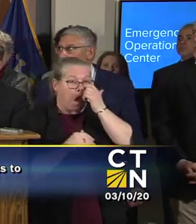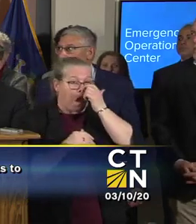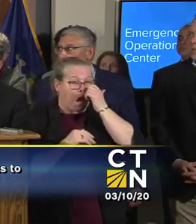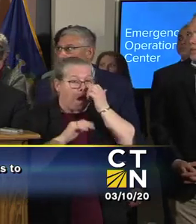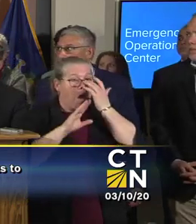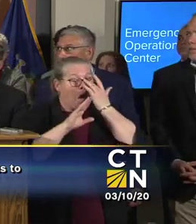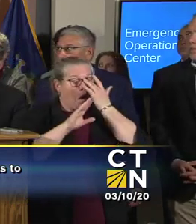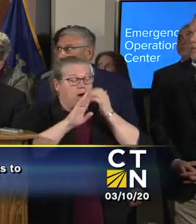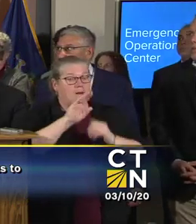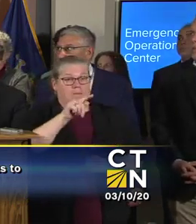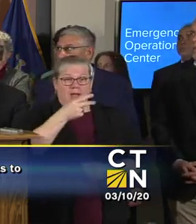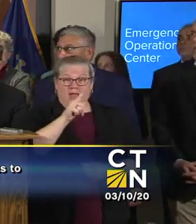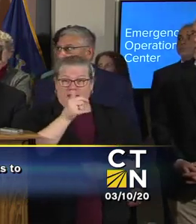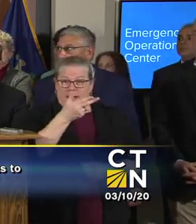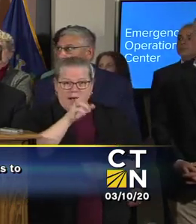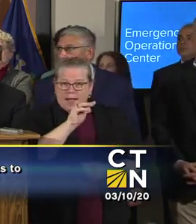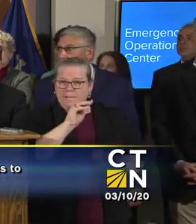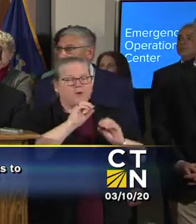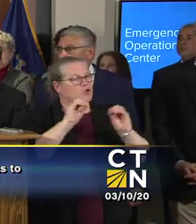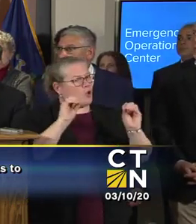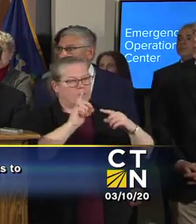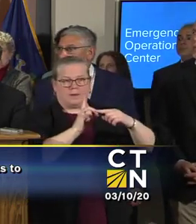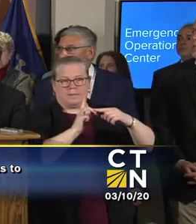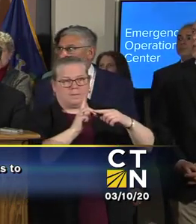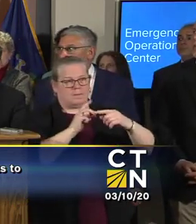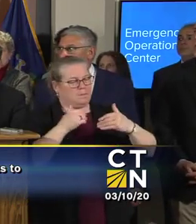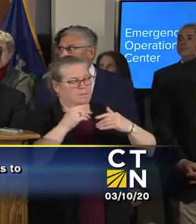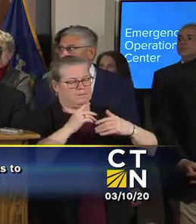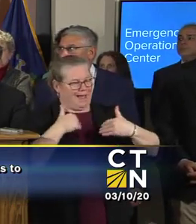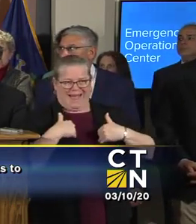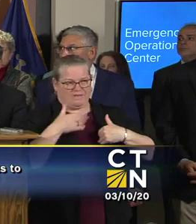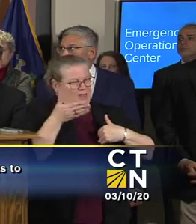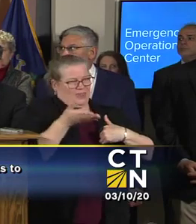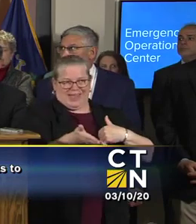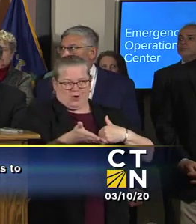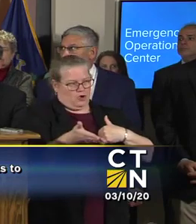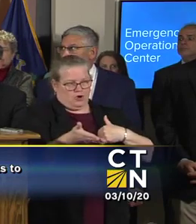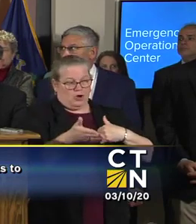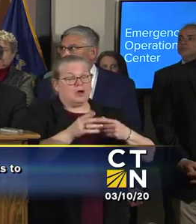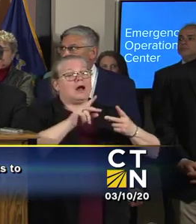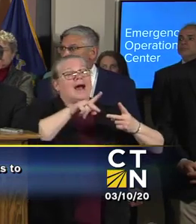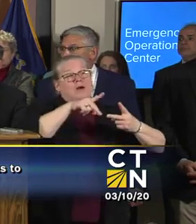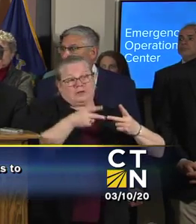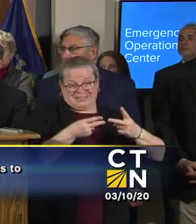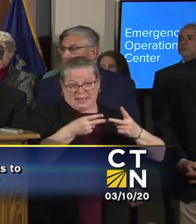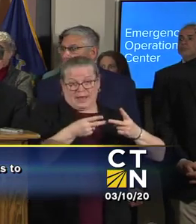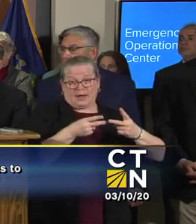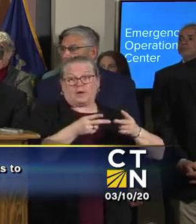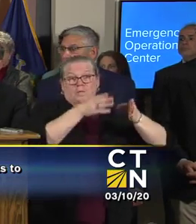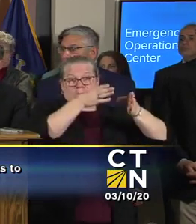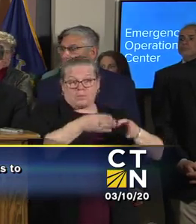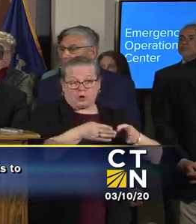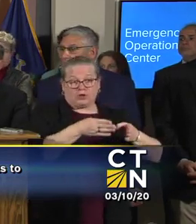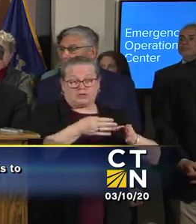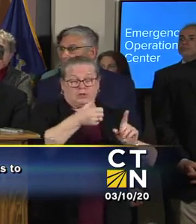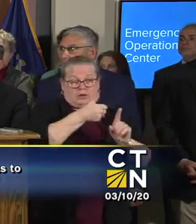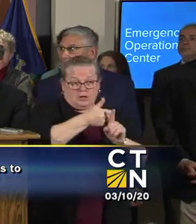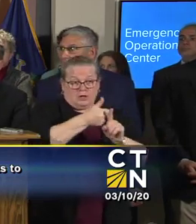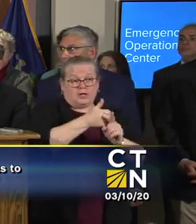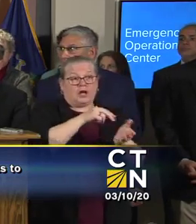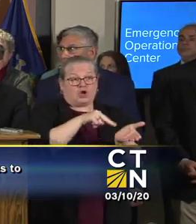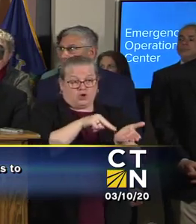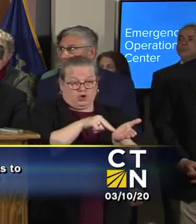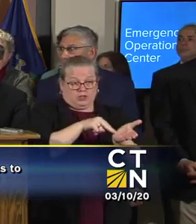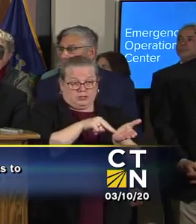in Bethlehem. There was, our second positive case was a nurse who works in Bridgeport. Sorry, lives in